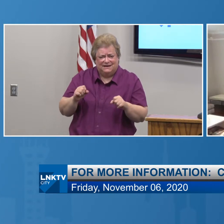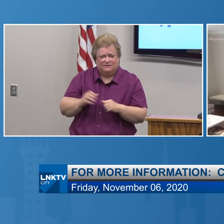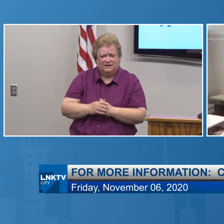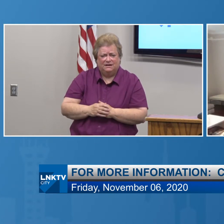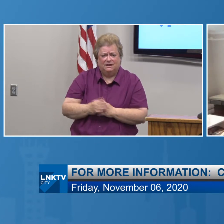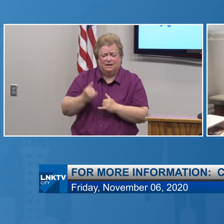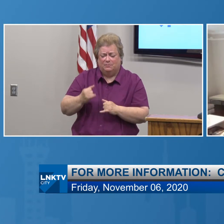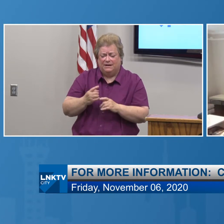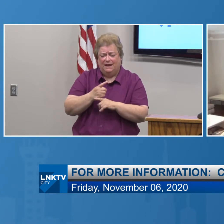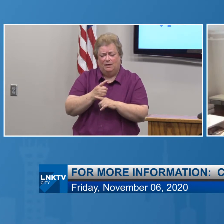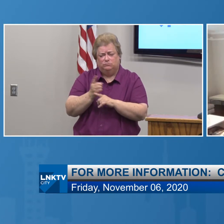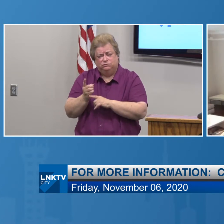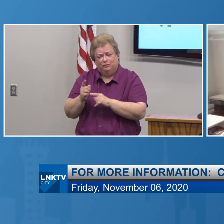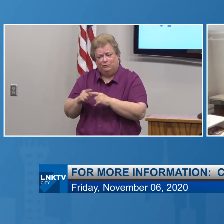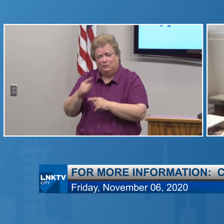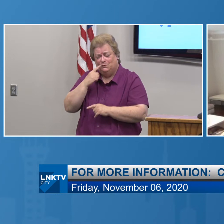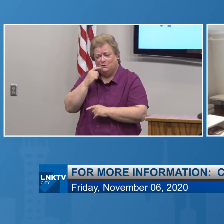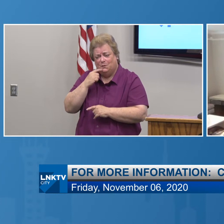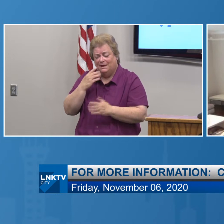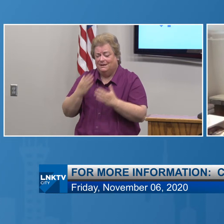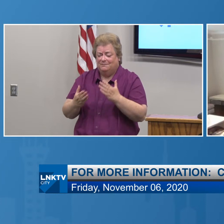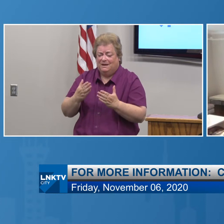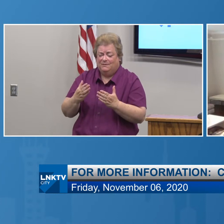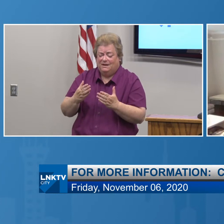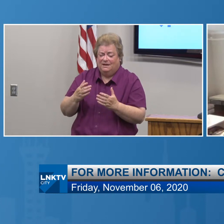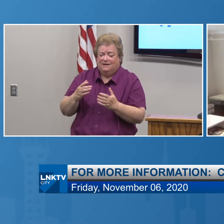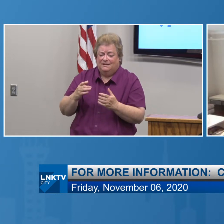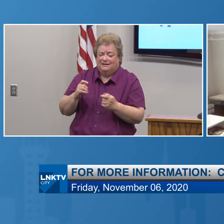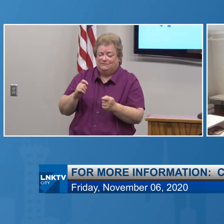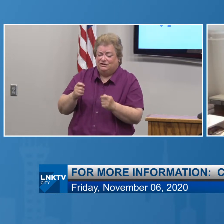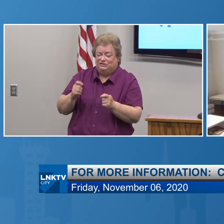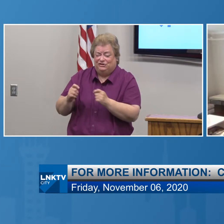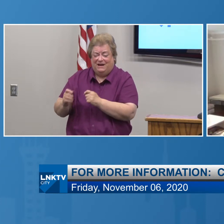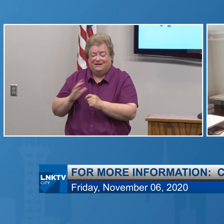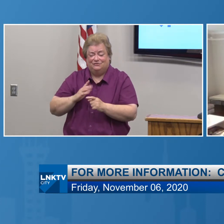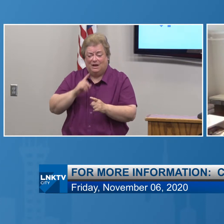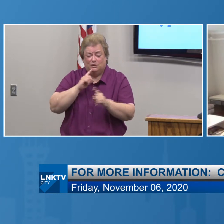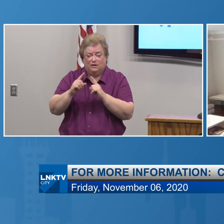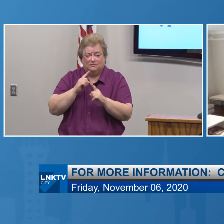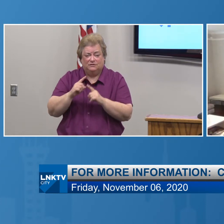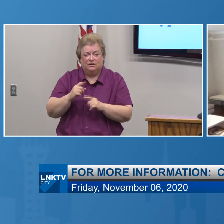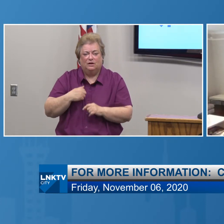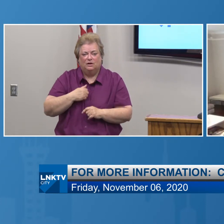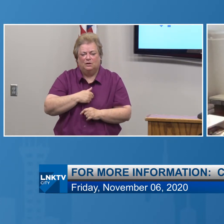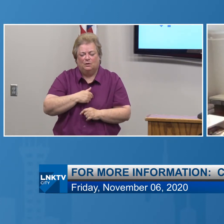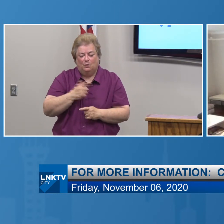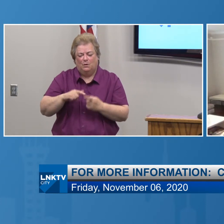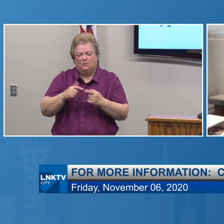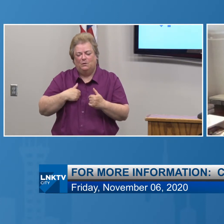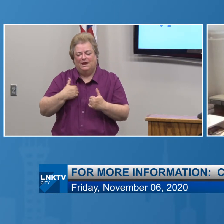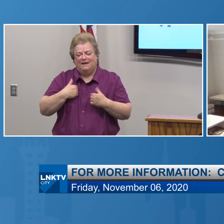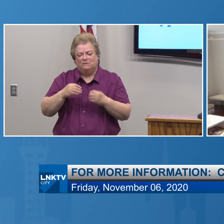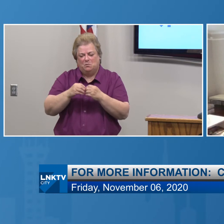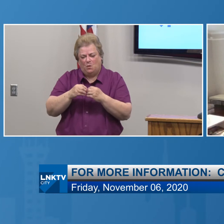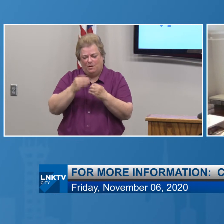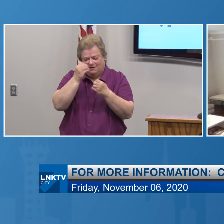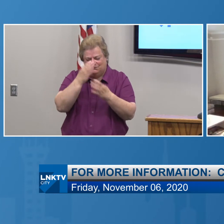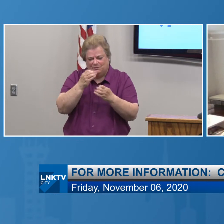red, those conversations may shift from their end. We'll be able to report back on that when we have more details.